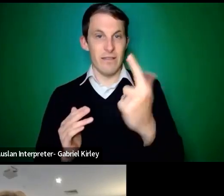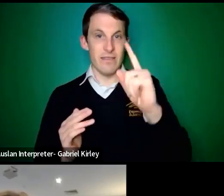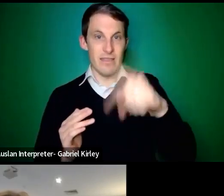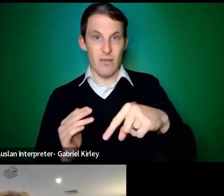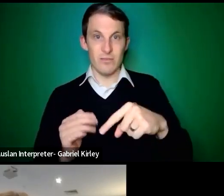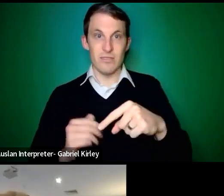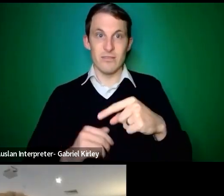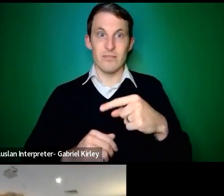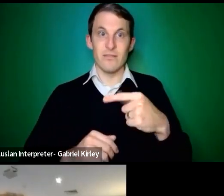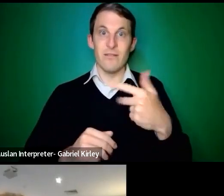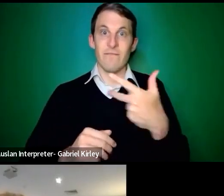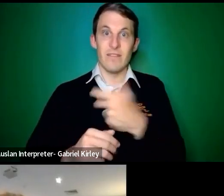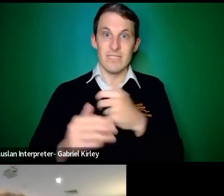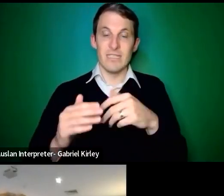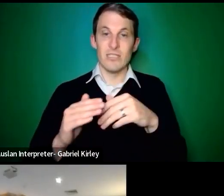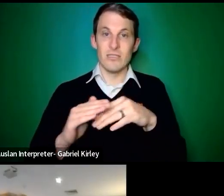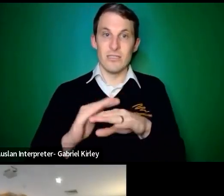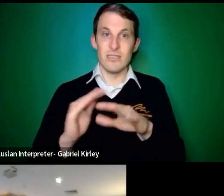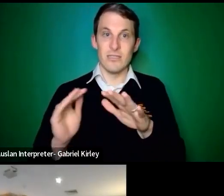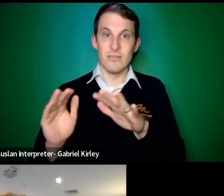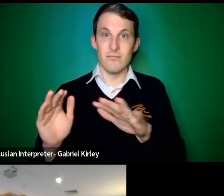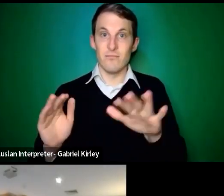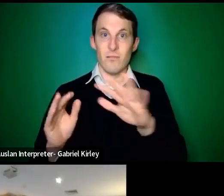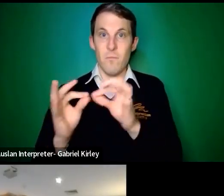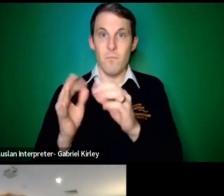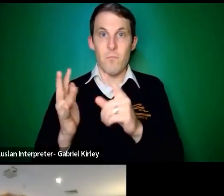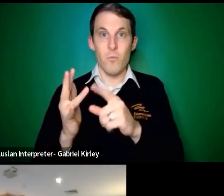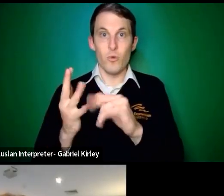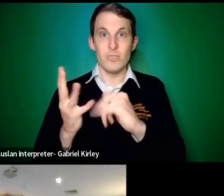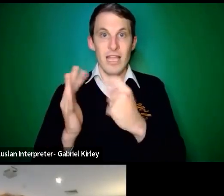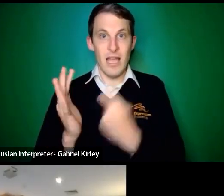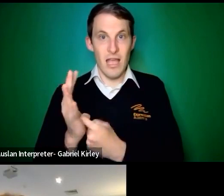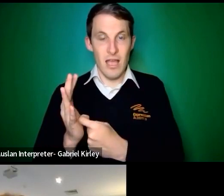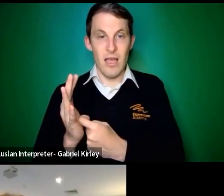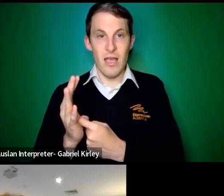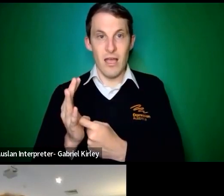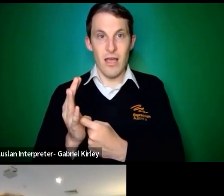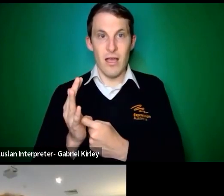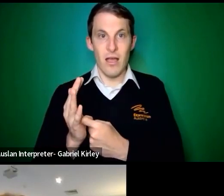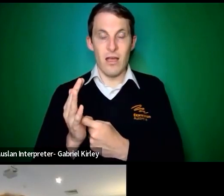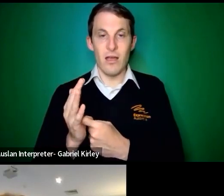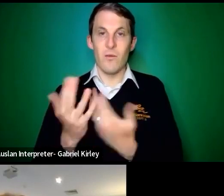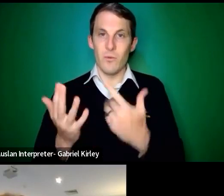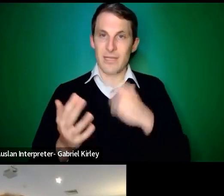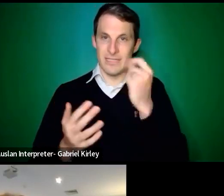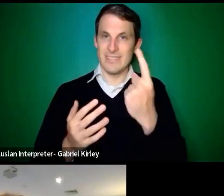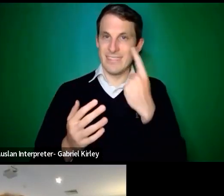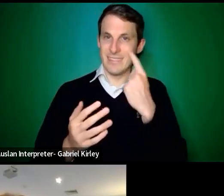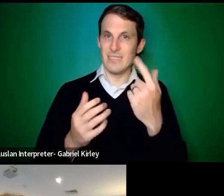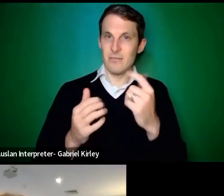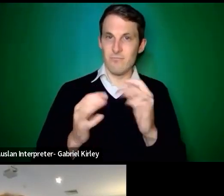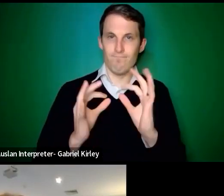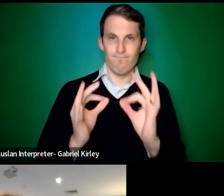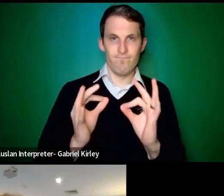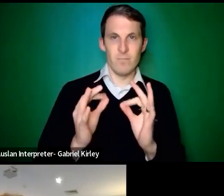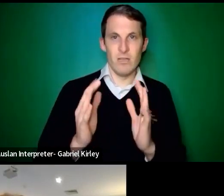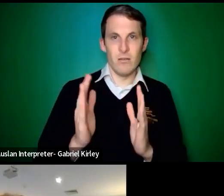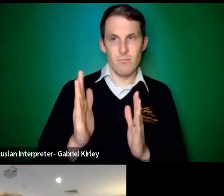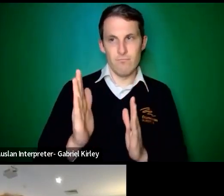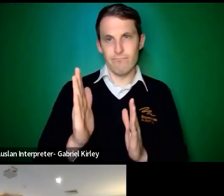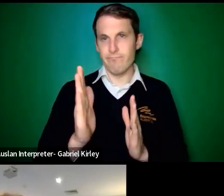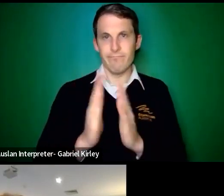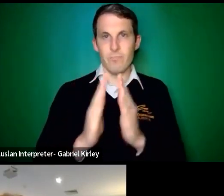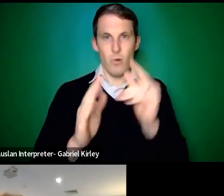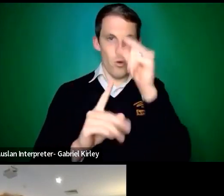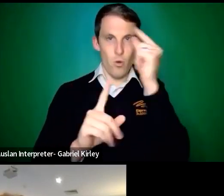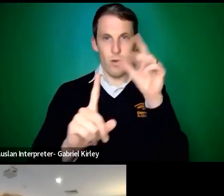given across our region for boosters, then you can see that we're well on the way to actually achieving our